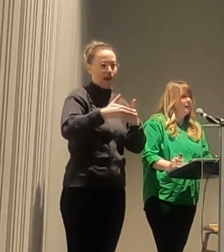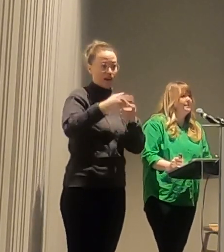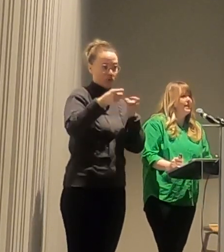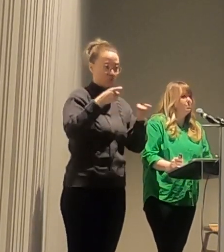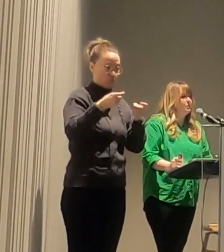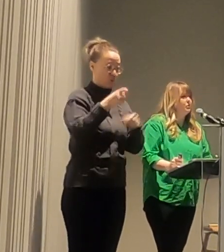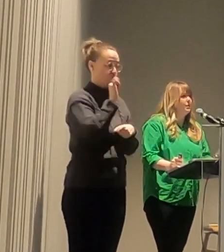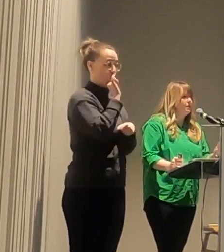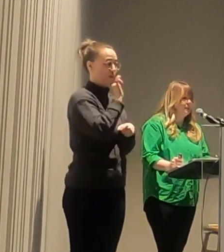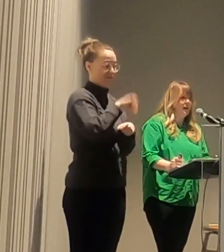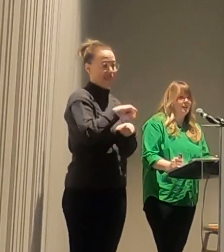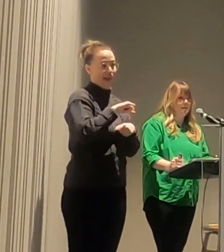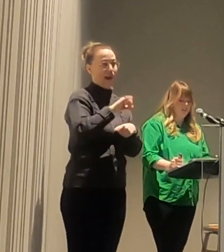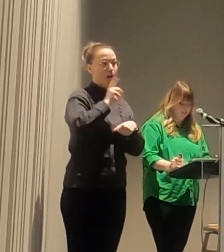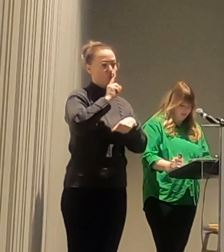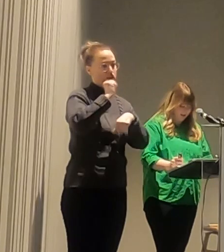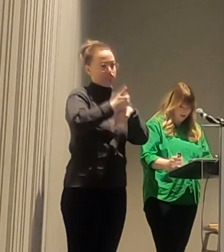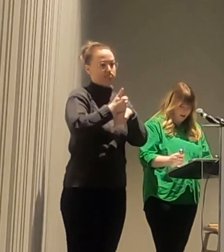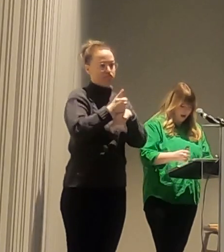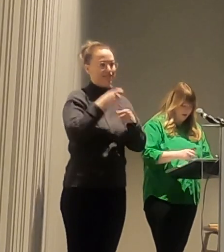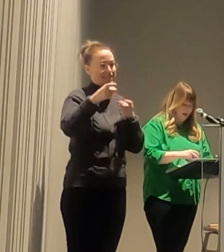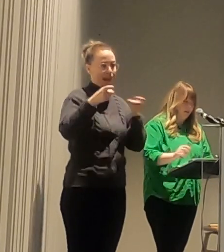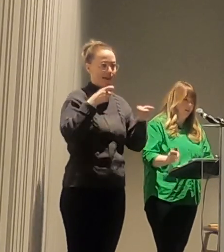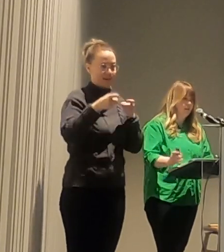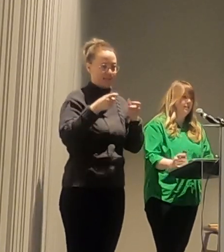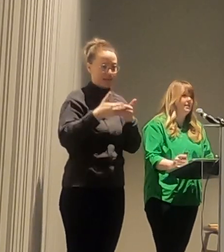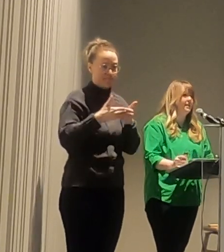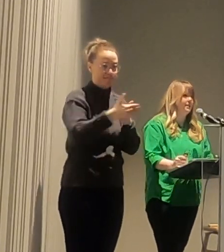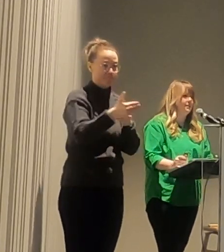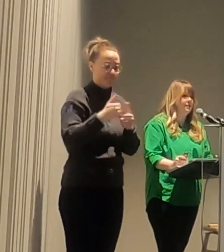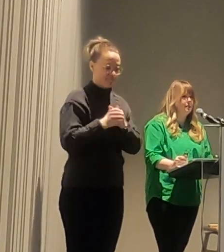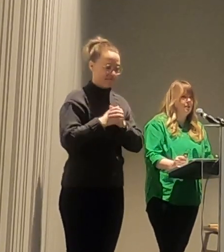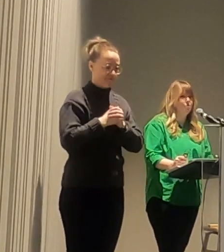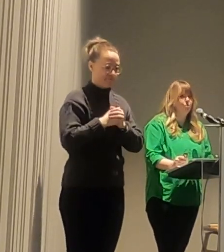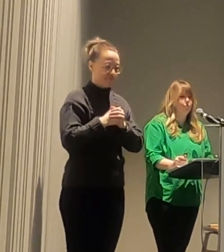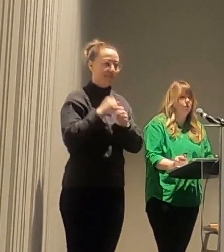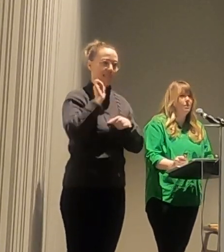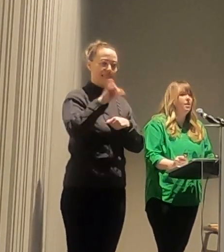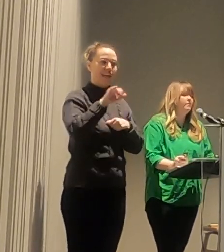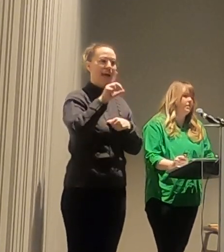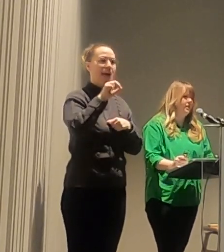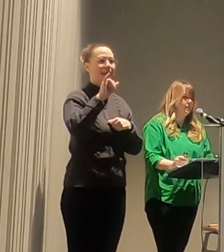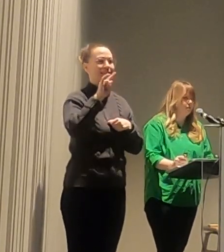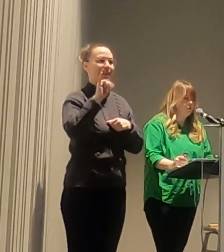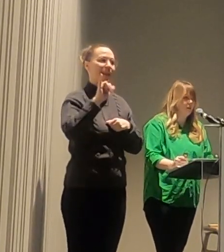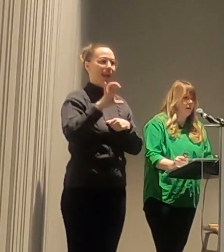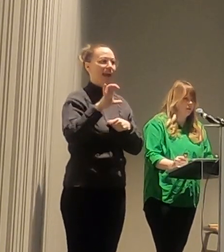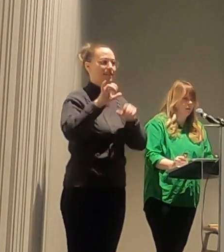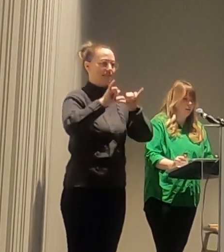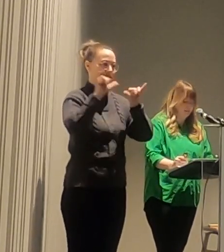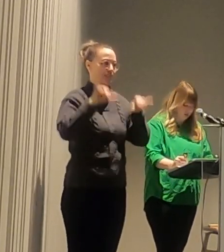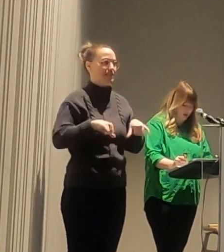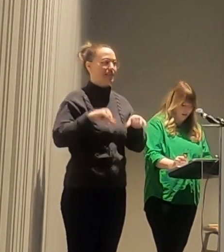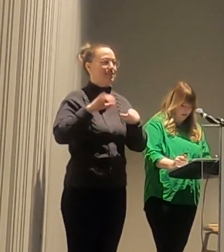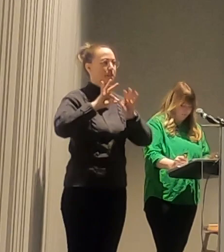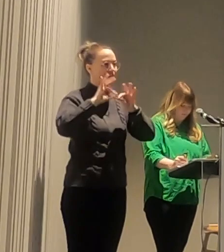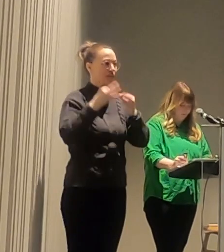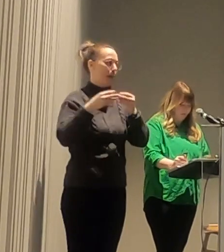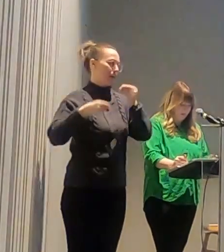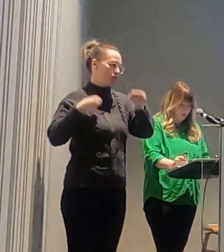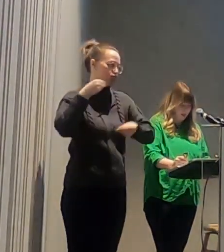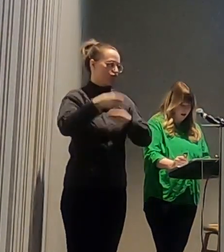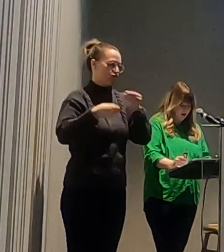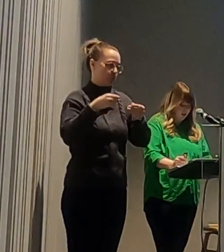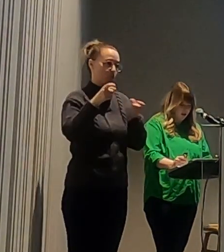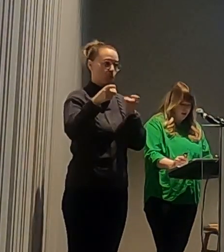right there established the dynasties. And this dynastic system would rule for the next 4,000 years in China.